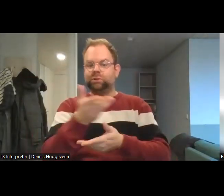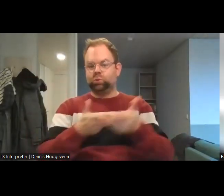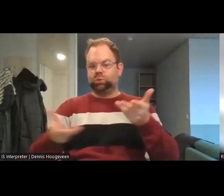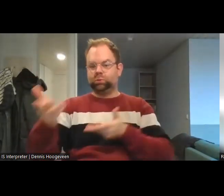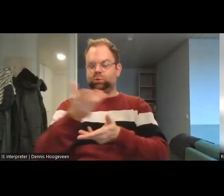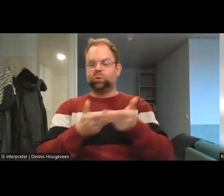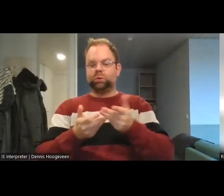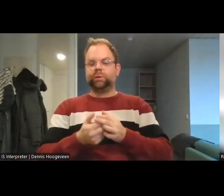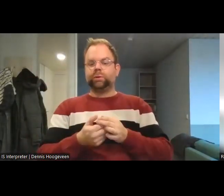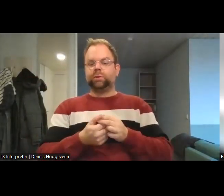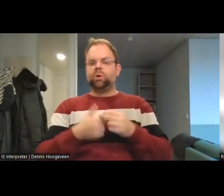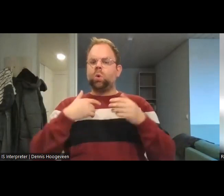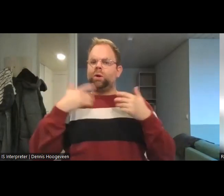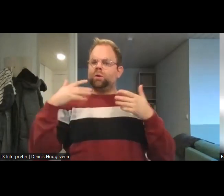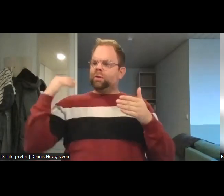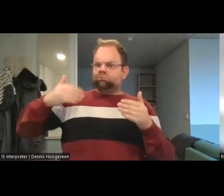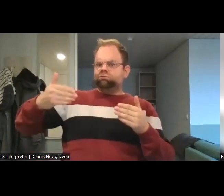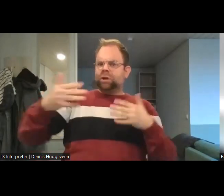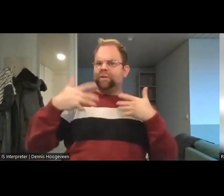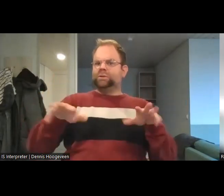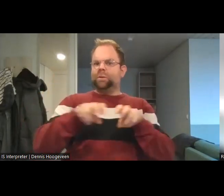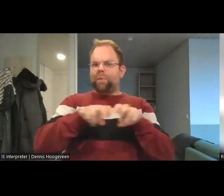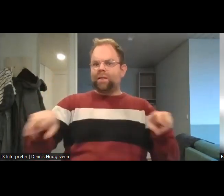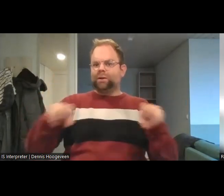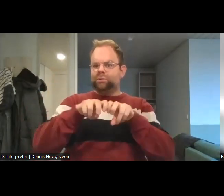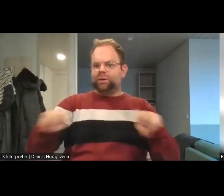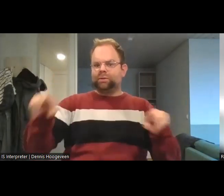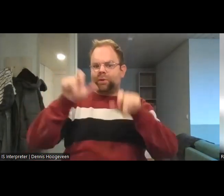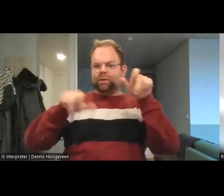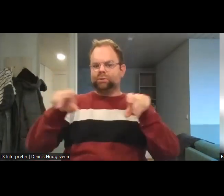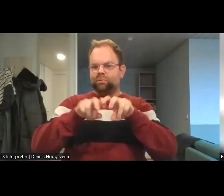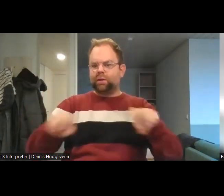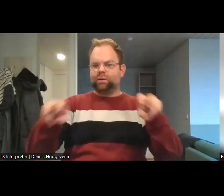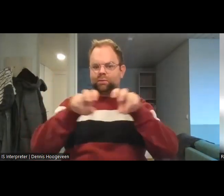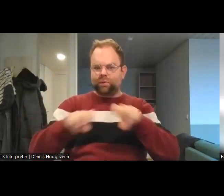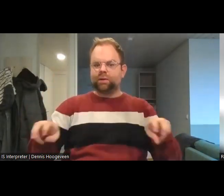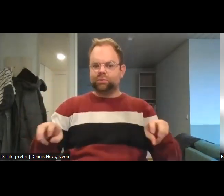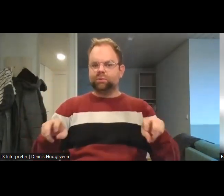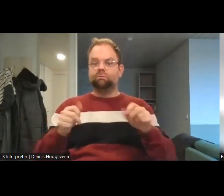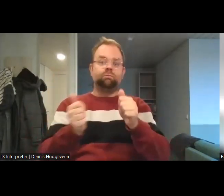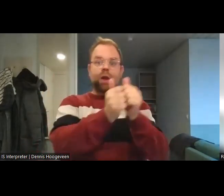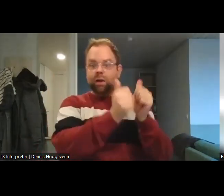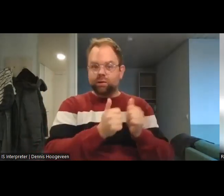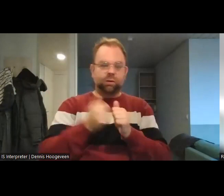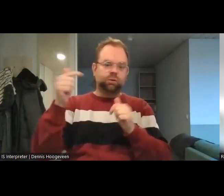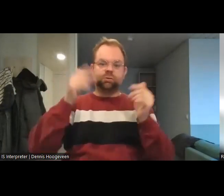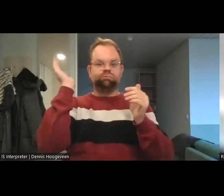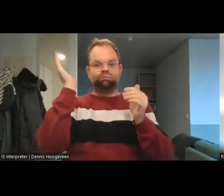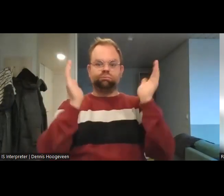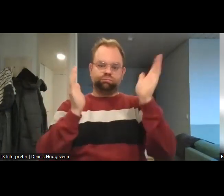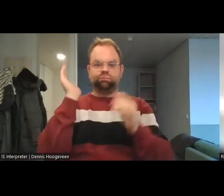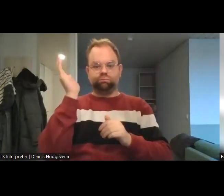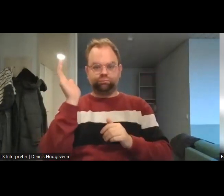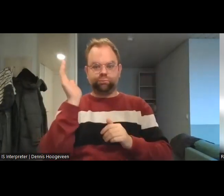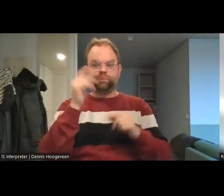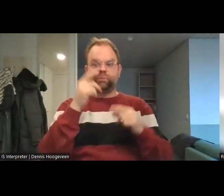everyone have the opportunity to share as well their requests. If you would like to add, to complement,